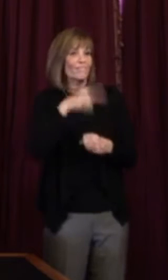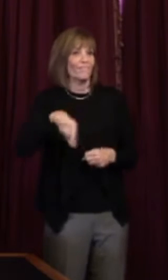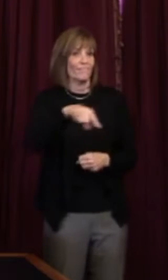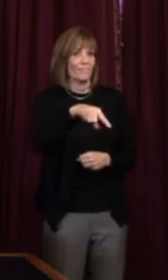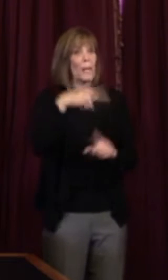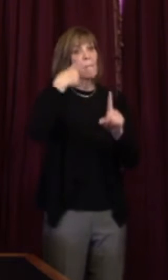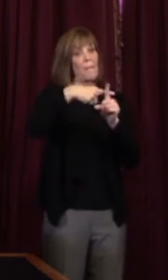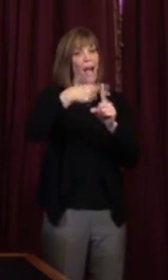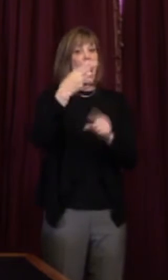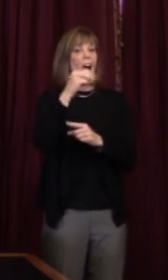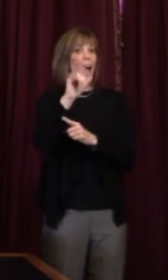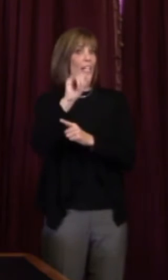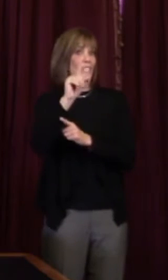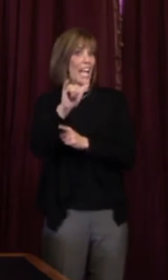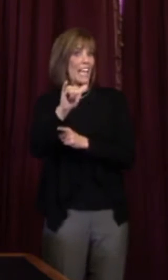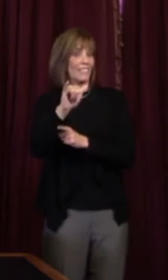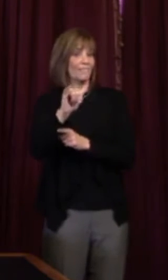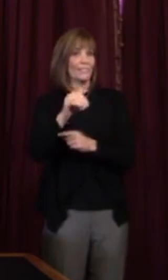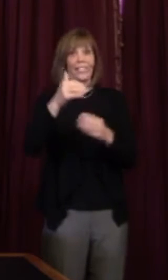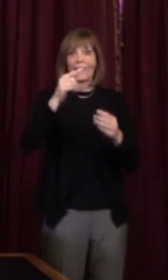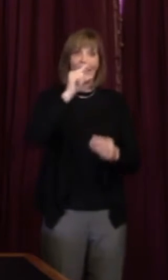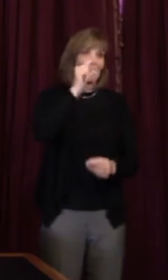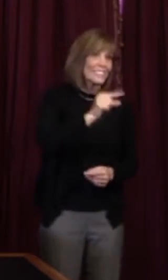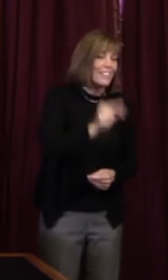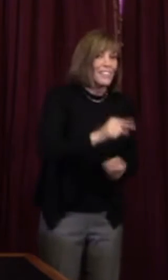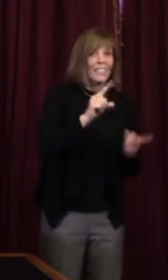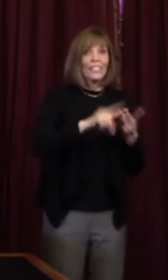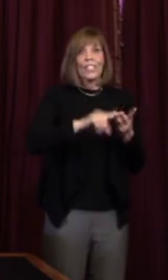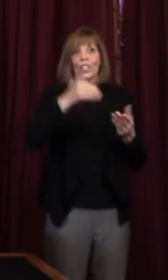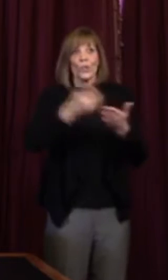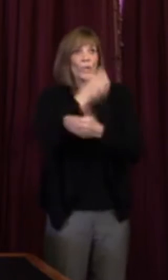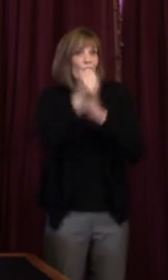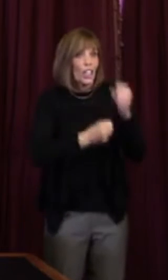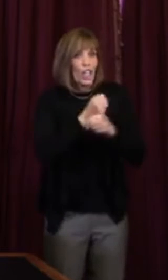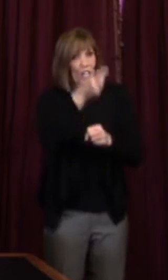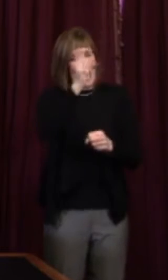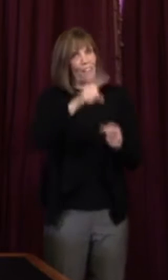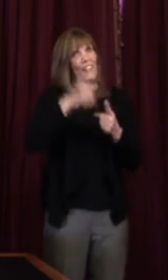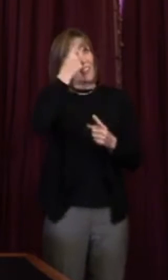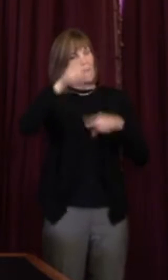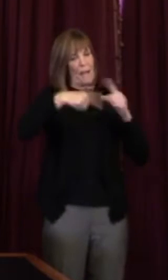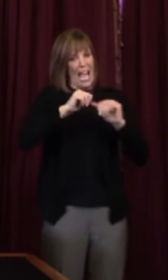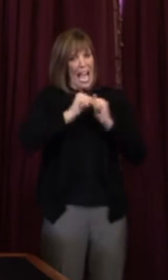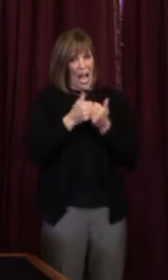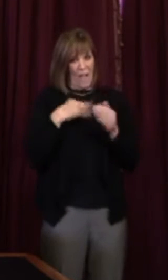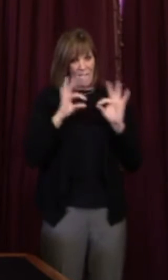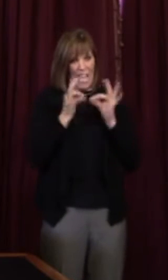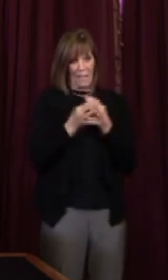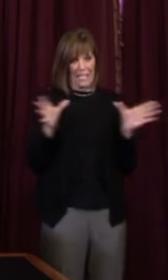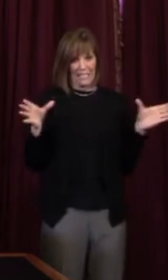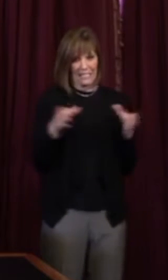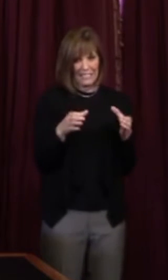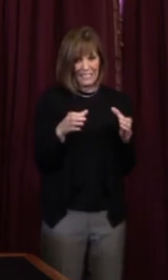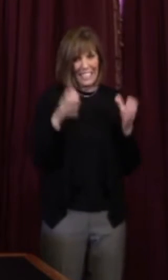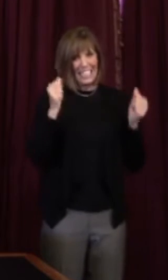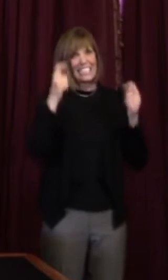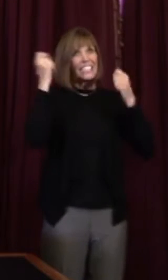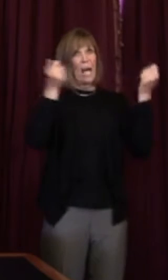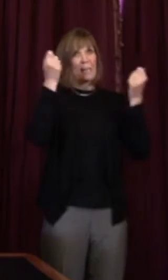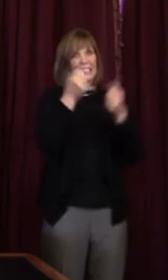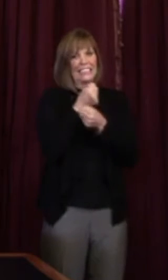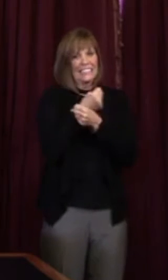holiday gatherings, even with our own families, and make a plan on how you can celebrate together safely